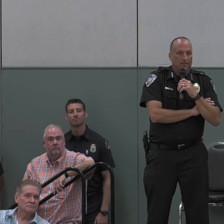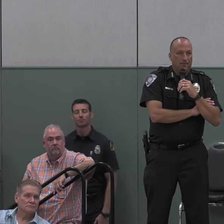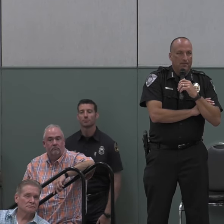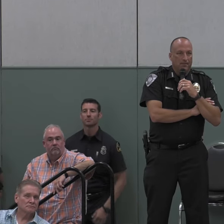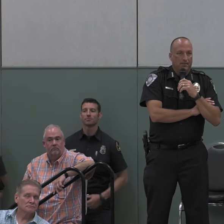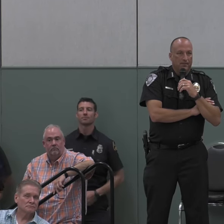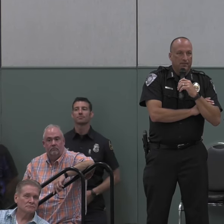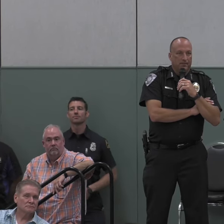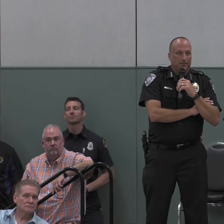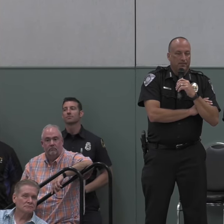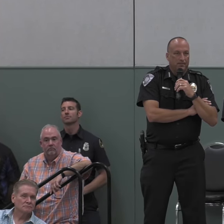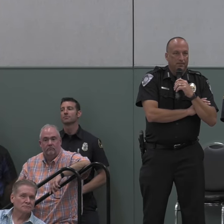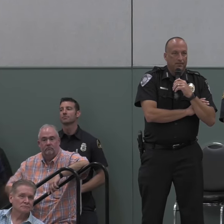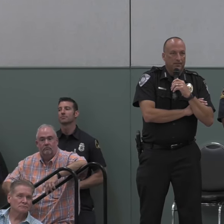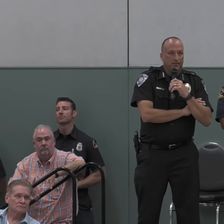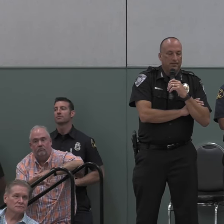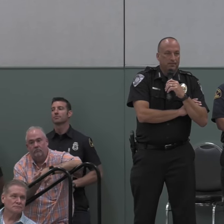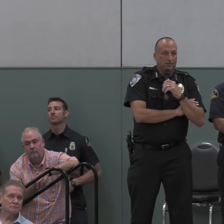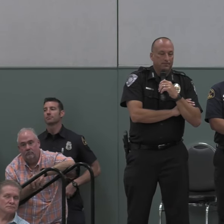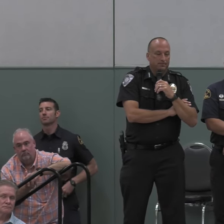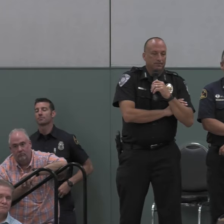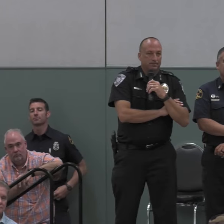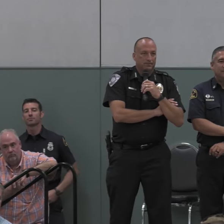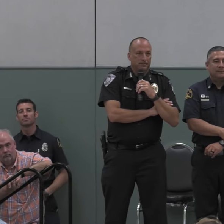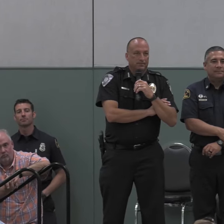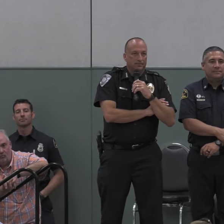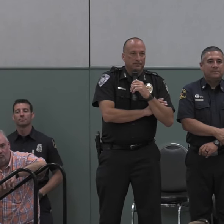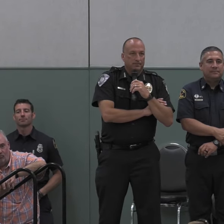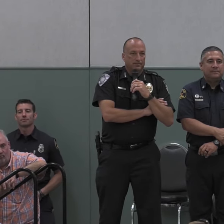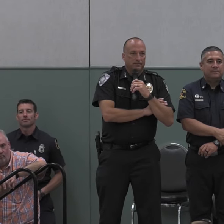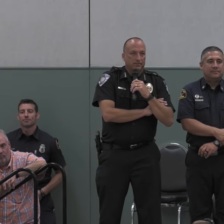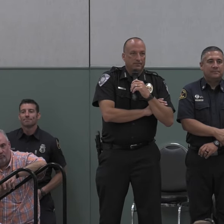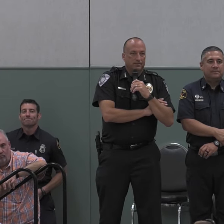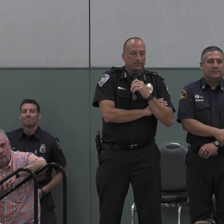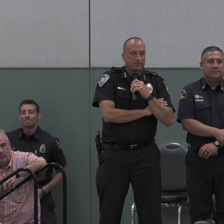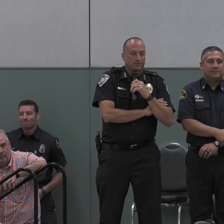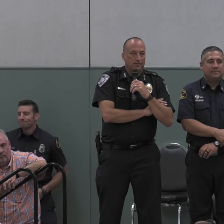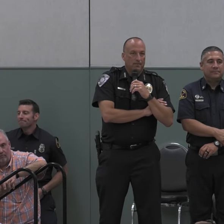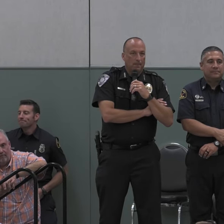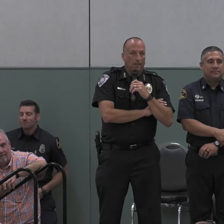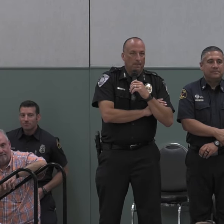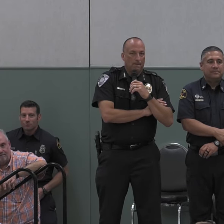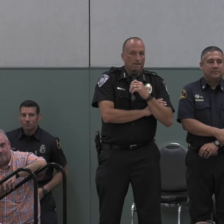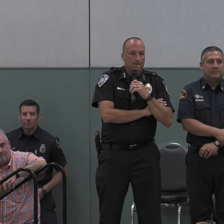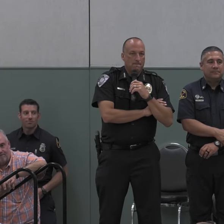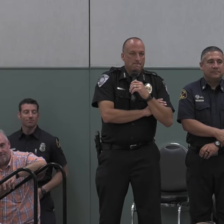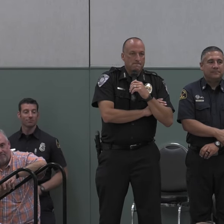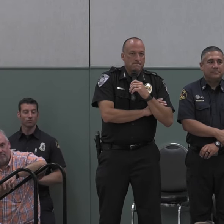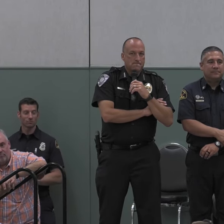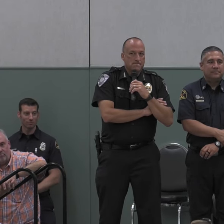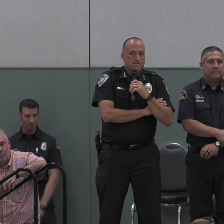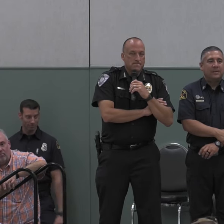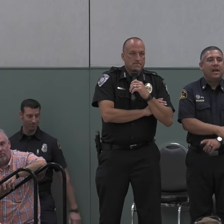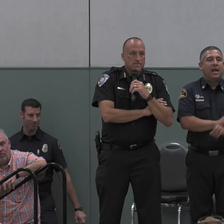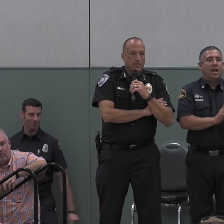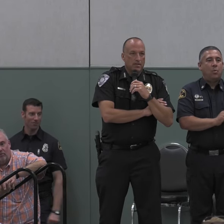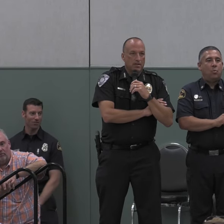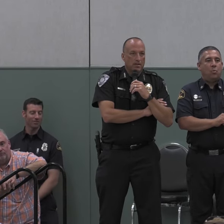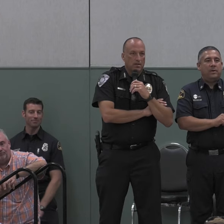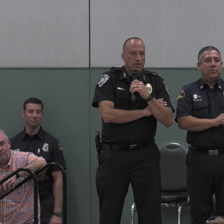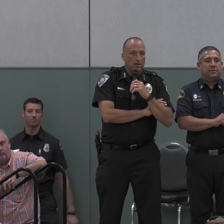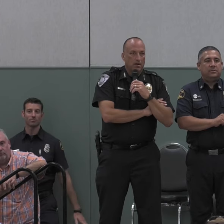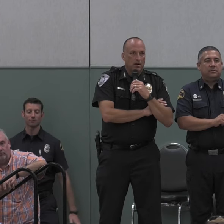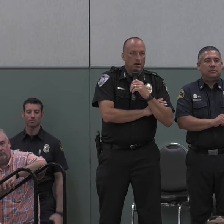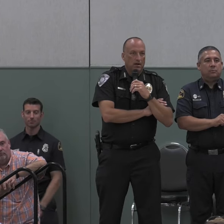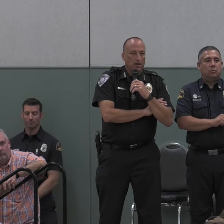first responders, thank our government officials for everything they've done, thank the community of Ridgecrest and all with their